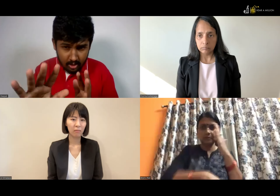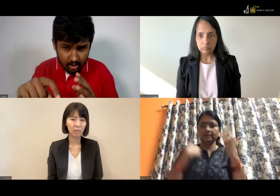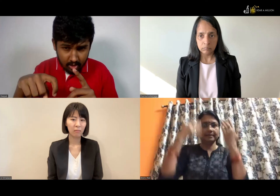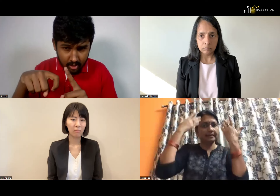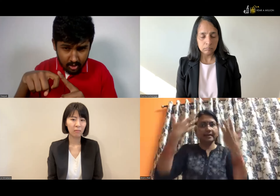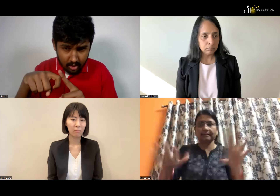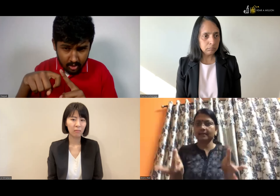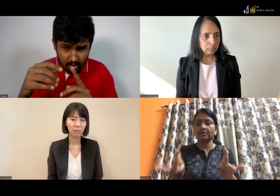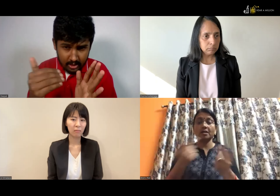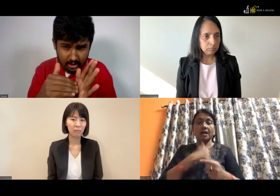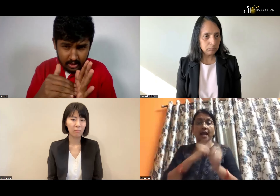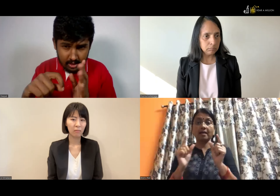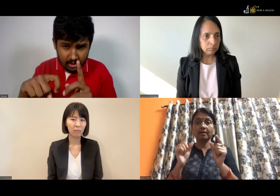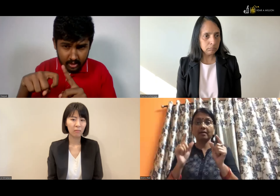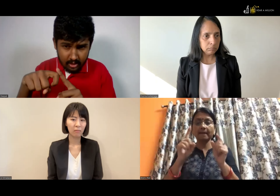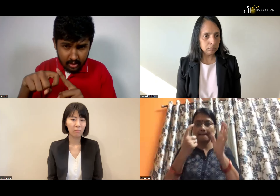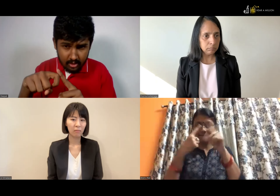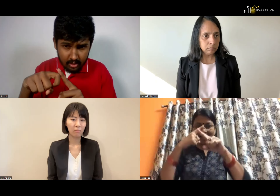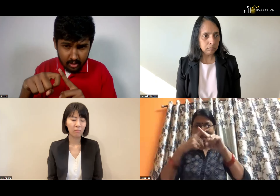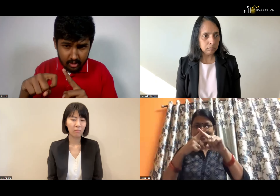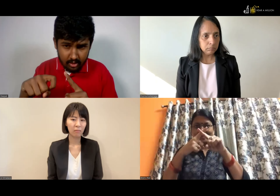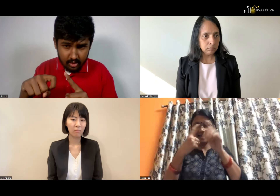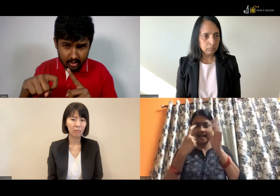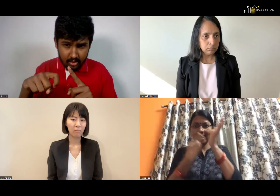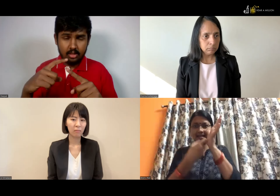So, for example, if we are getting X-ray,